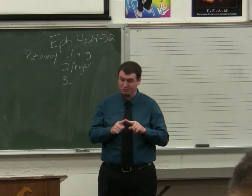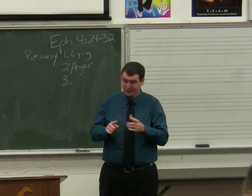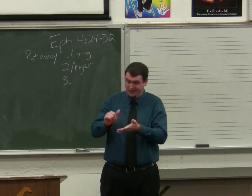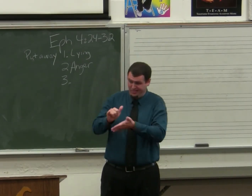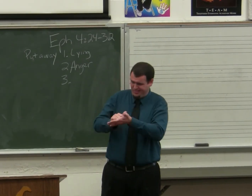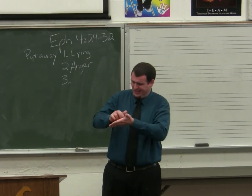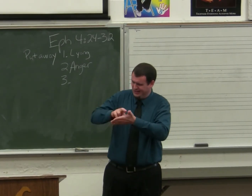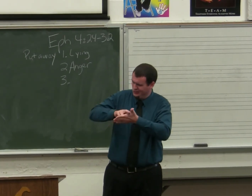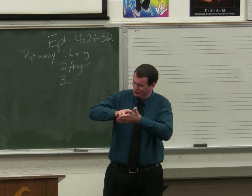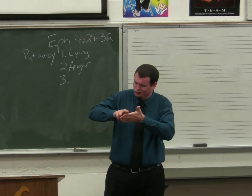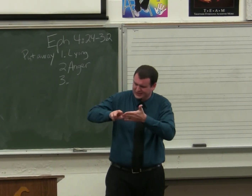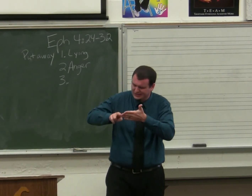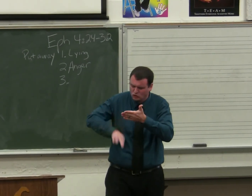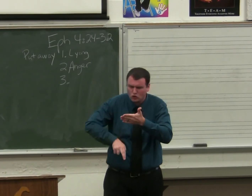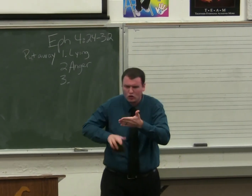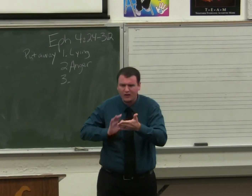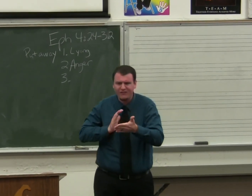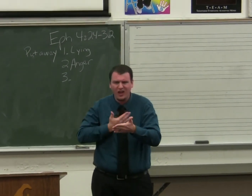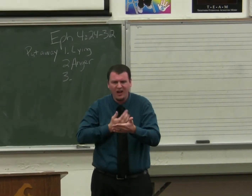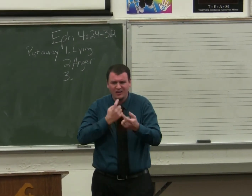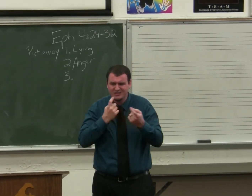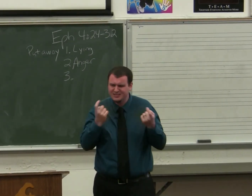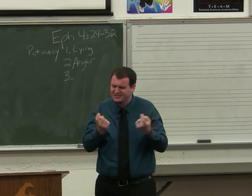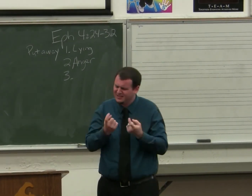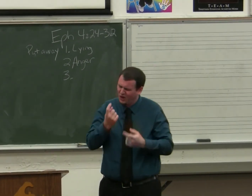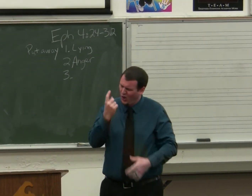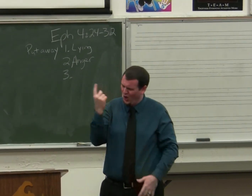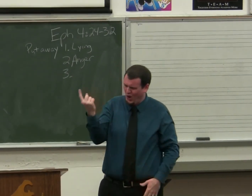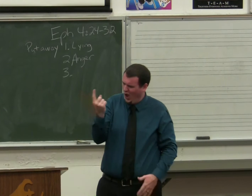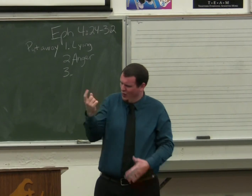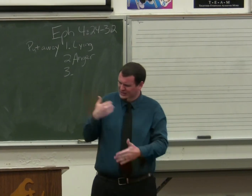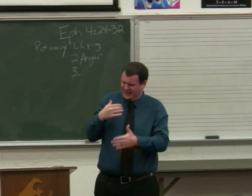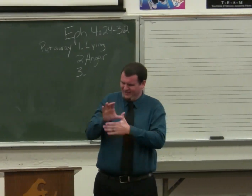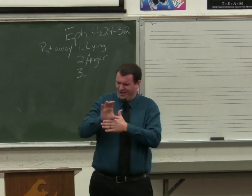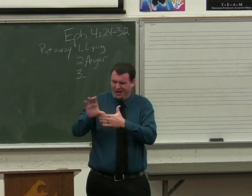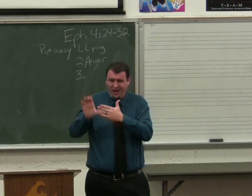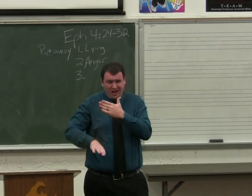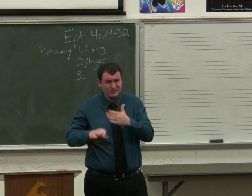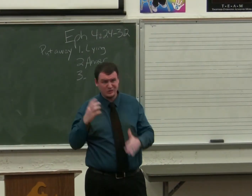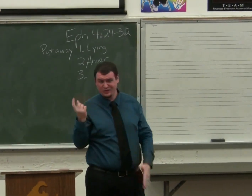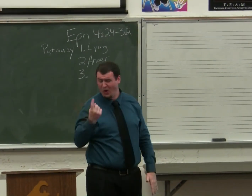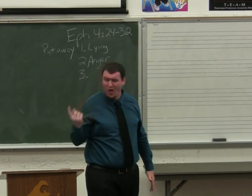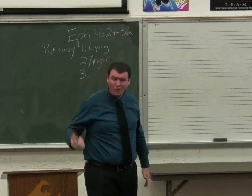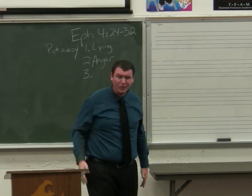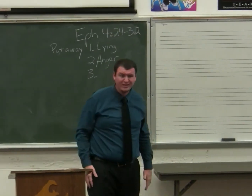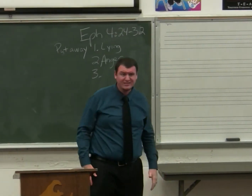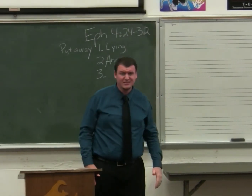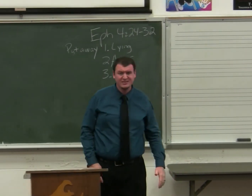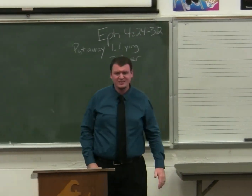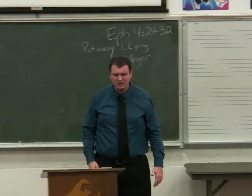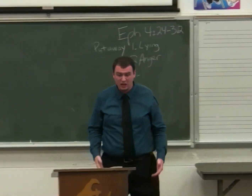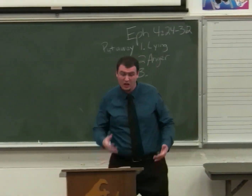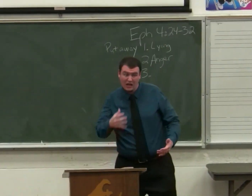That's a sad story. But that is the result of sin. There's